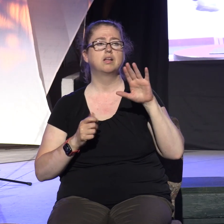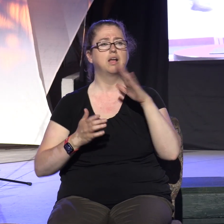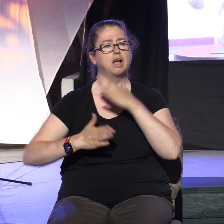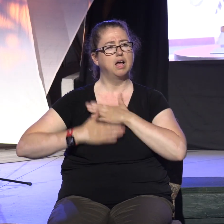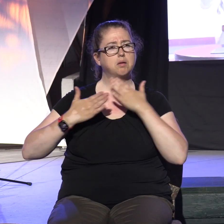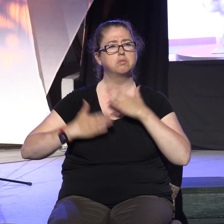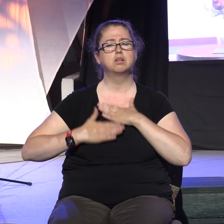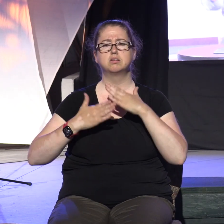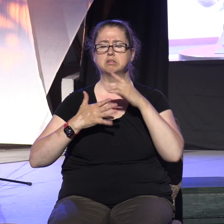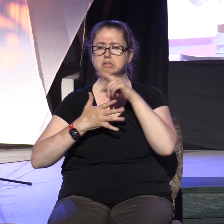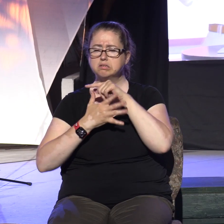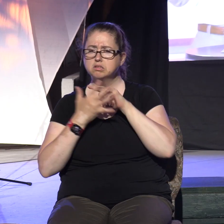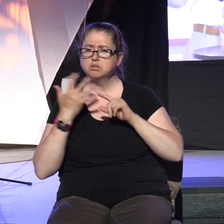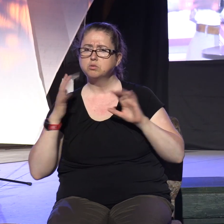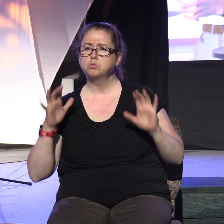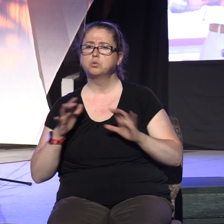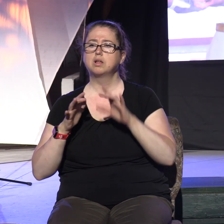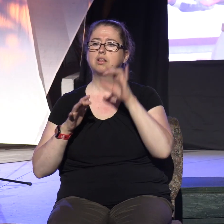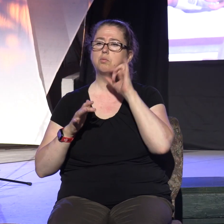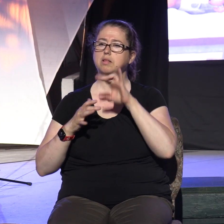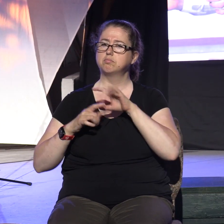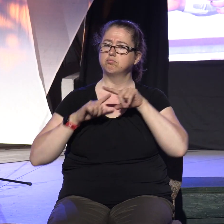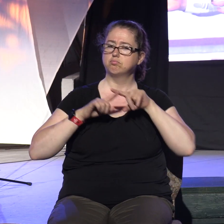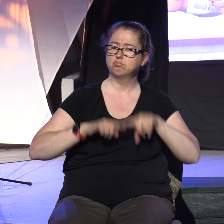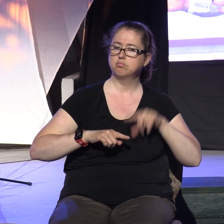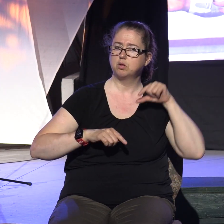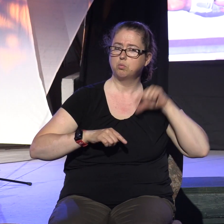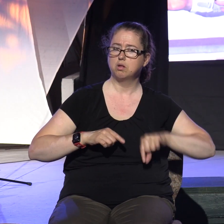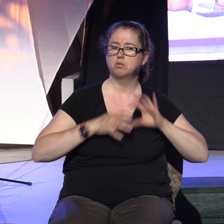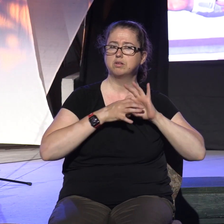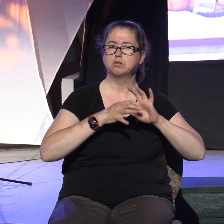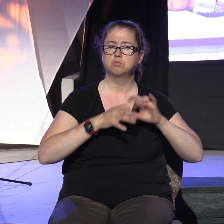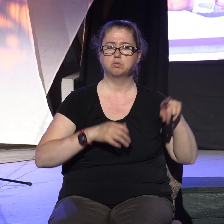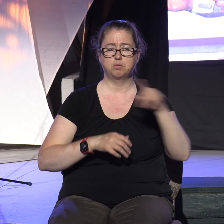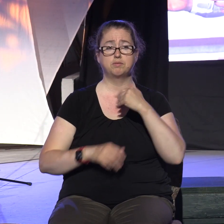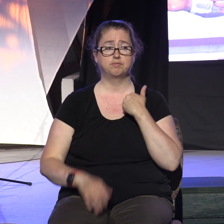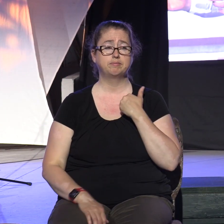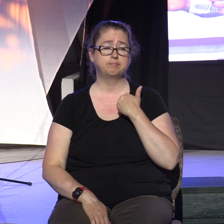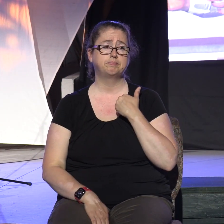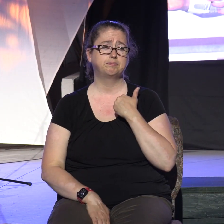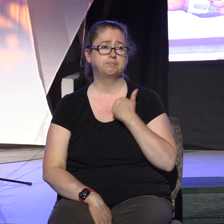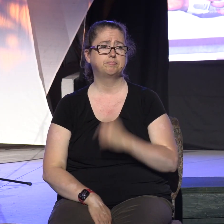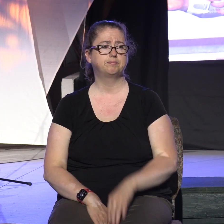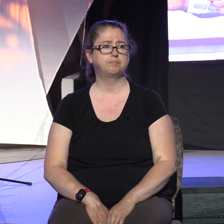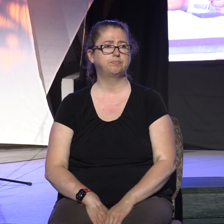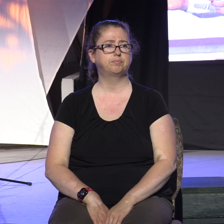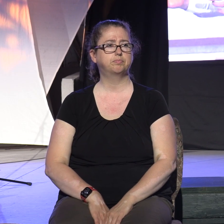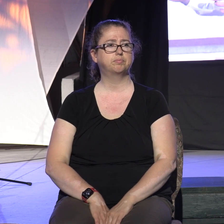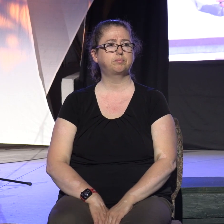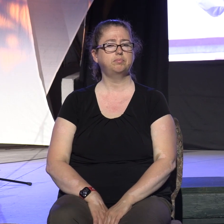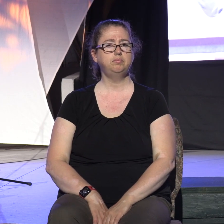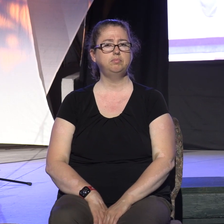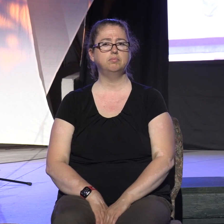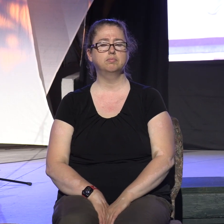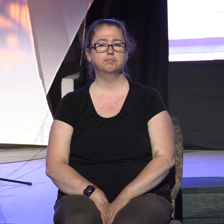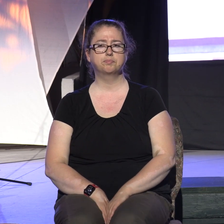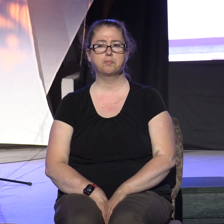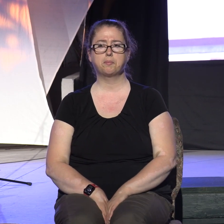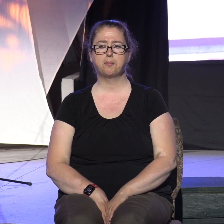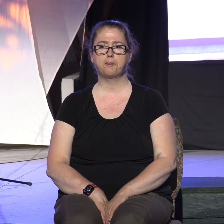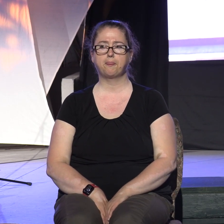And it goes by so quickly, doesn't it? It seems like yesterday. It